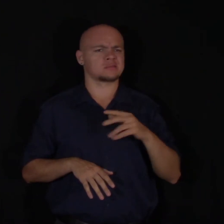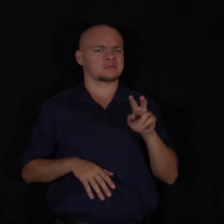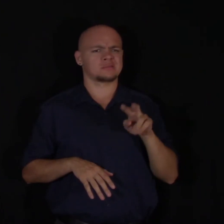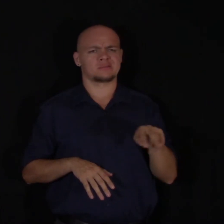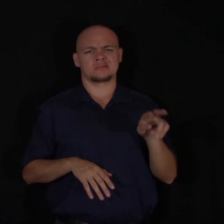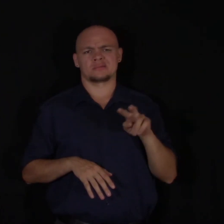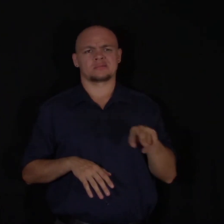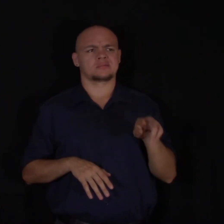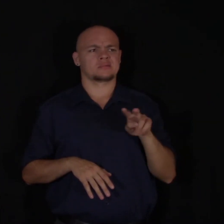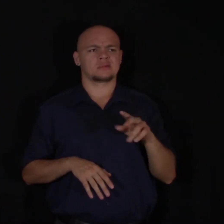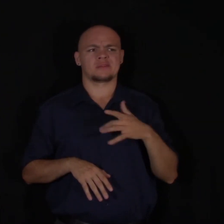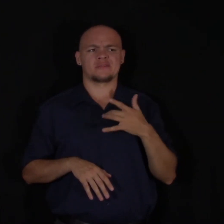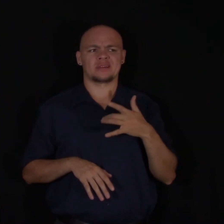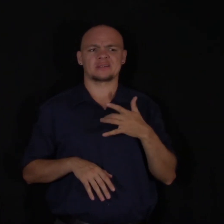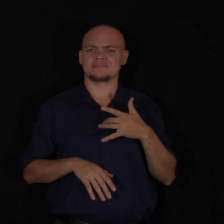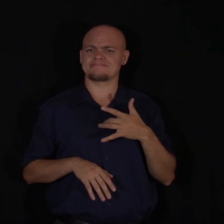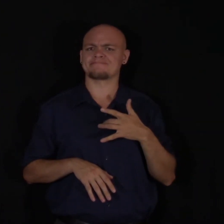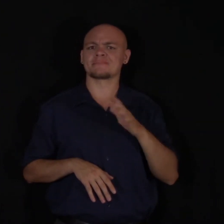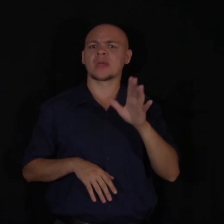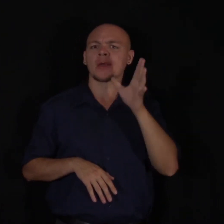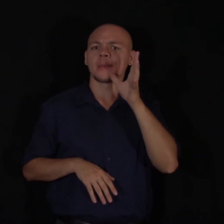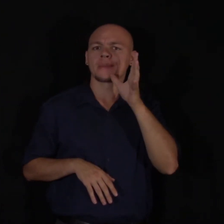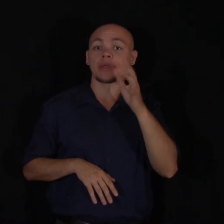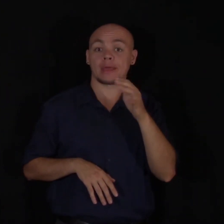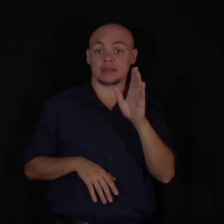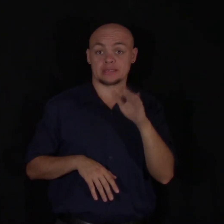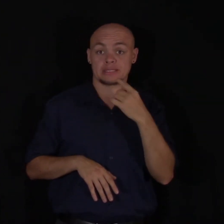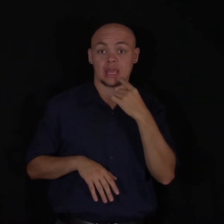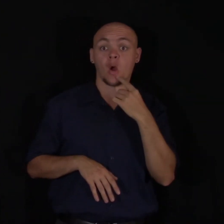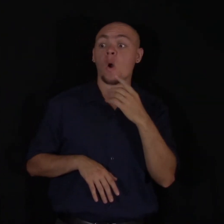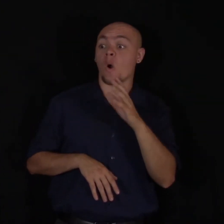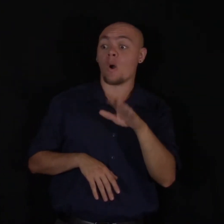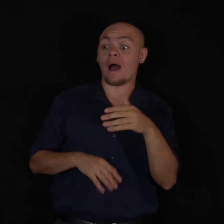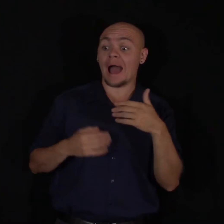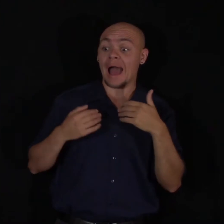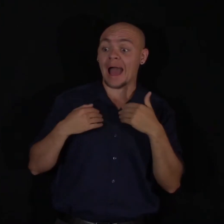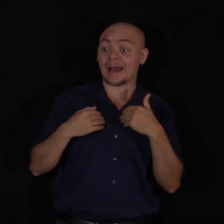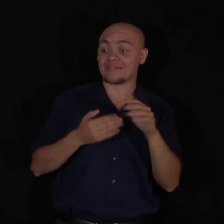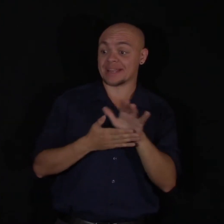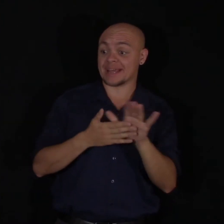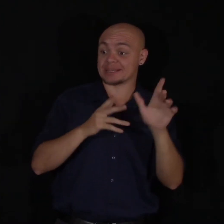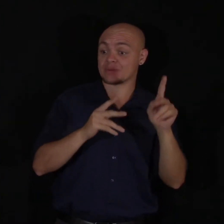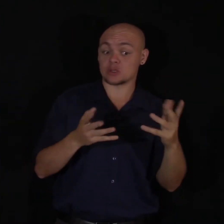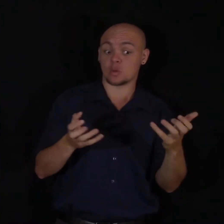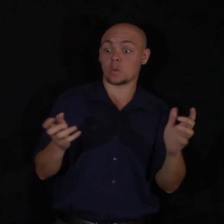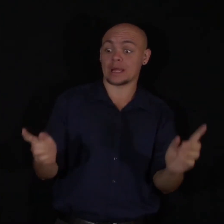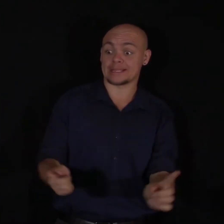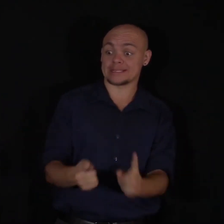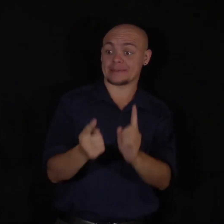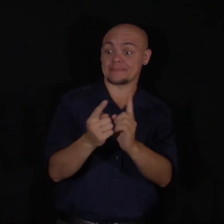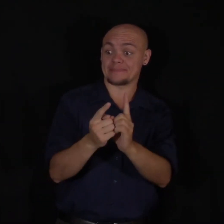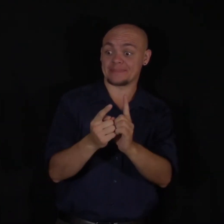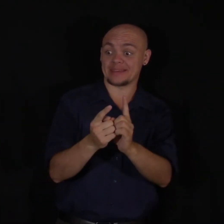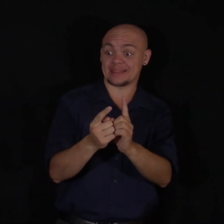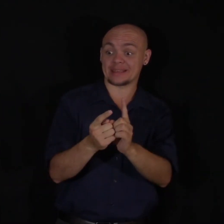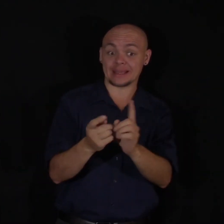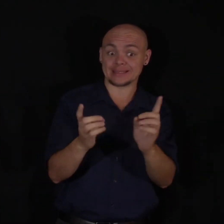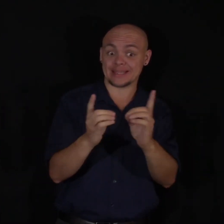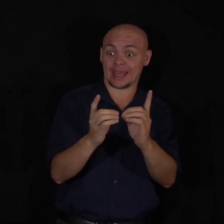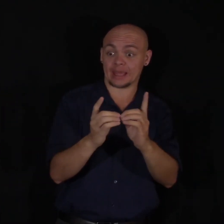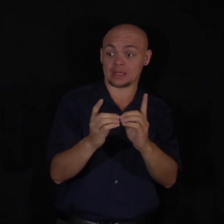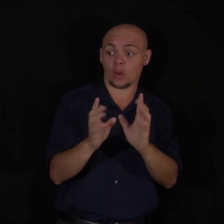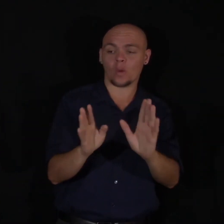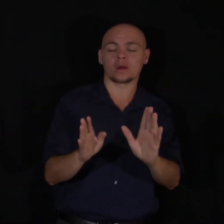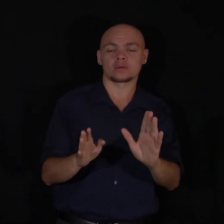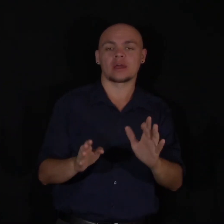right? It's that feeling you get when your mother says she wants to fix you up with somebody nice. Well, that was the kind of feeling I